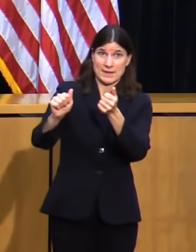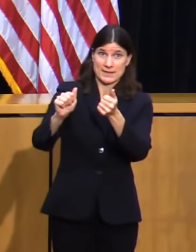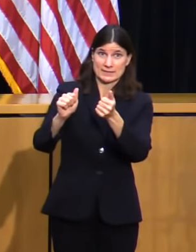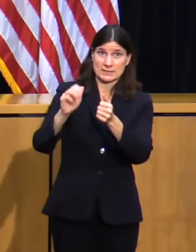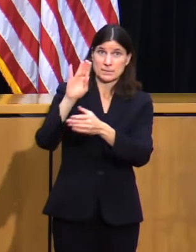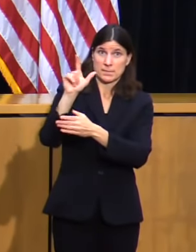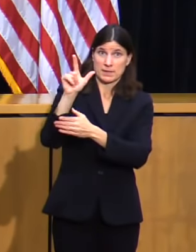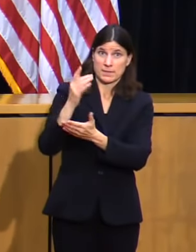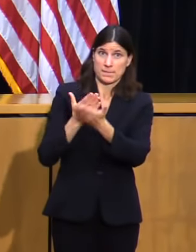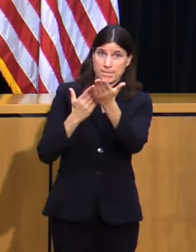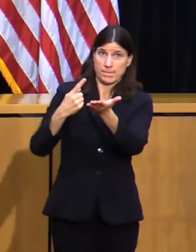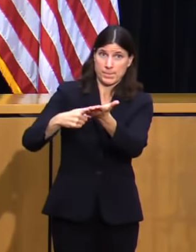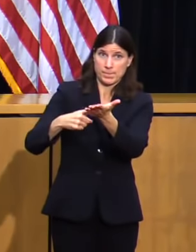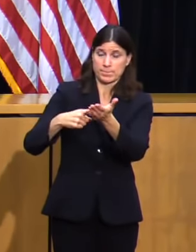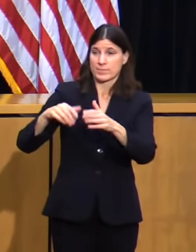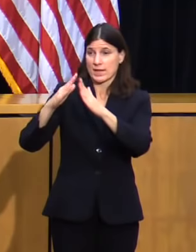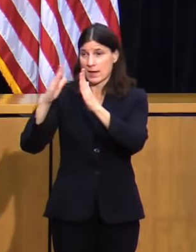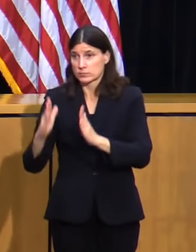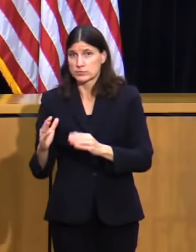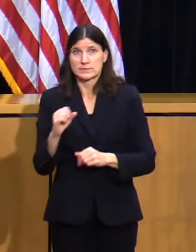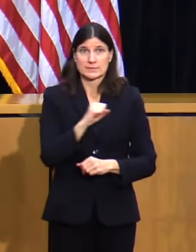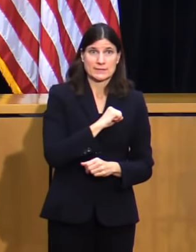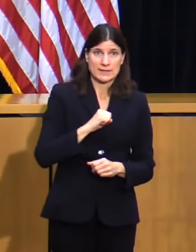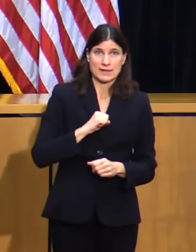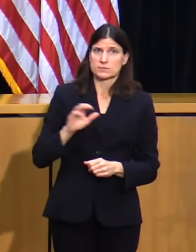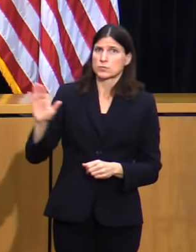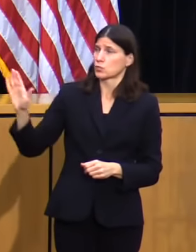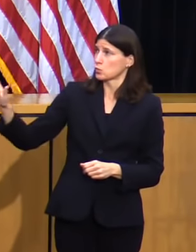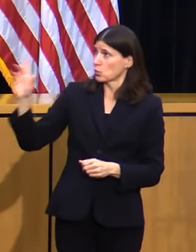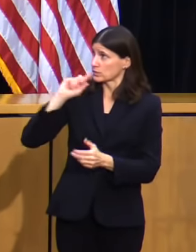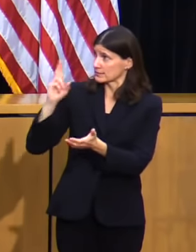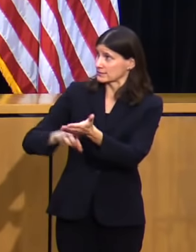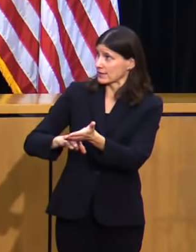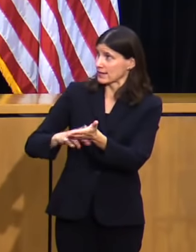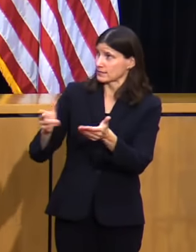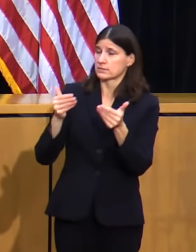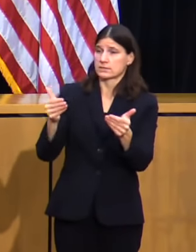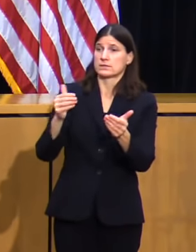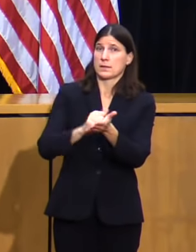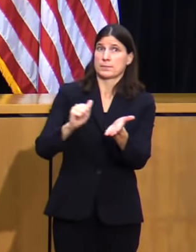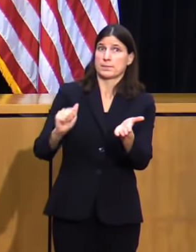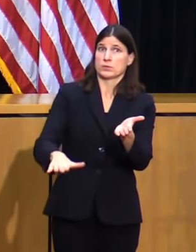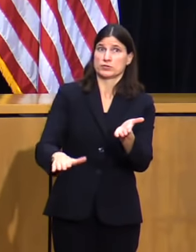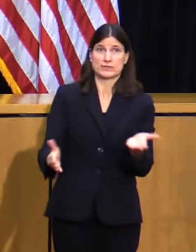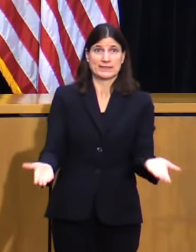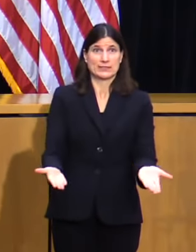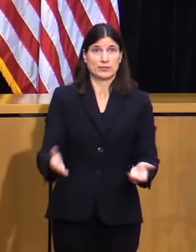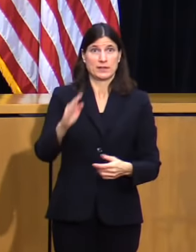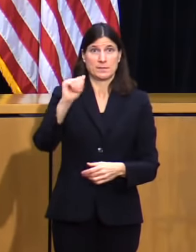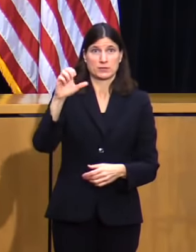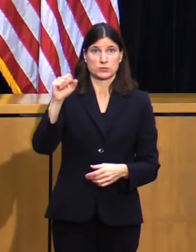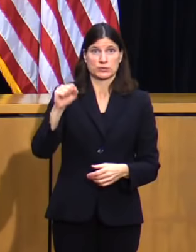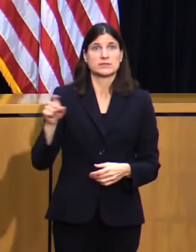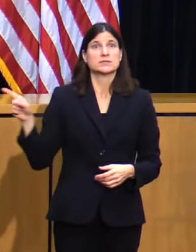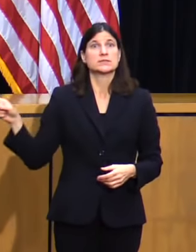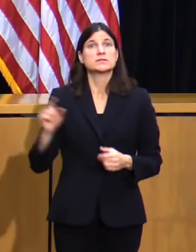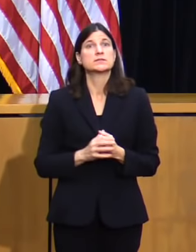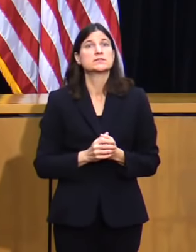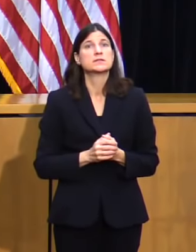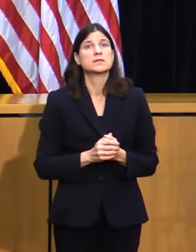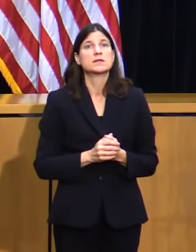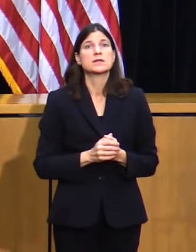Well, first of all, Lieutenant Governor and I have been actively involved in working with the legislature on a variety